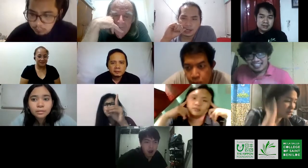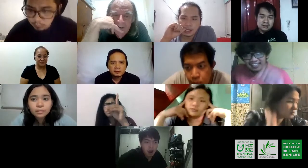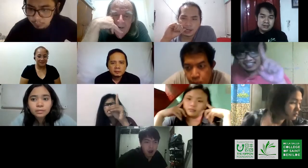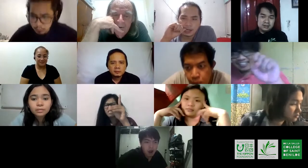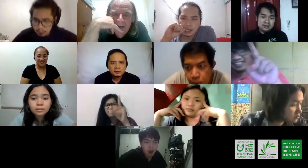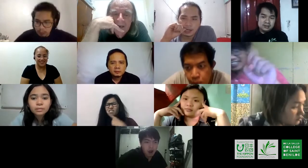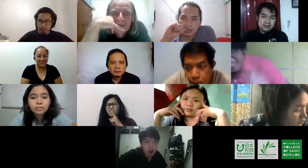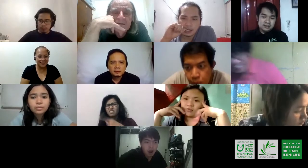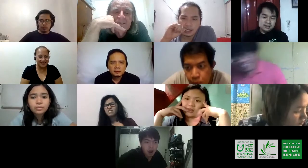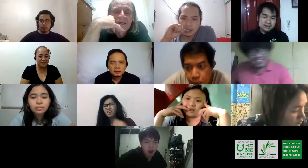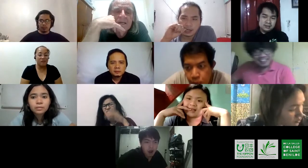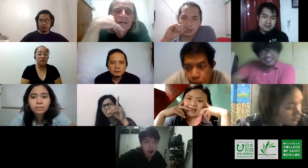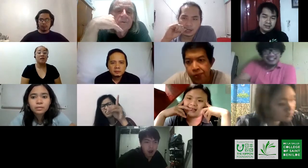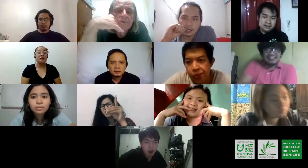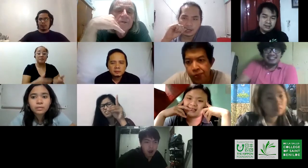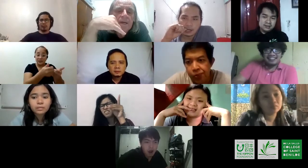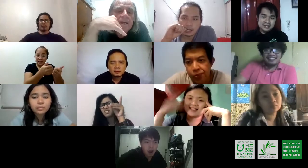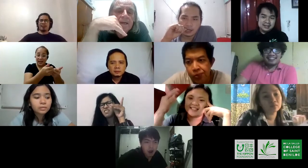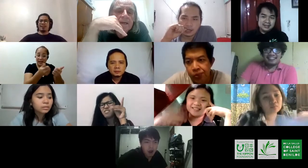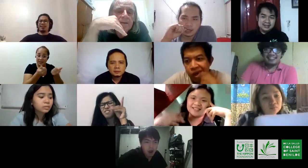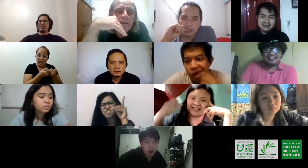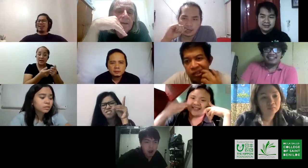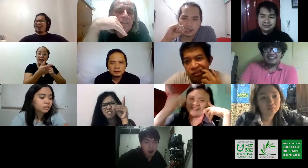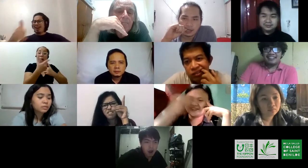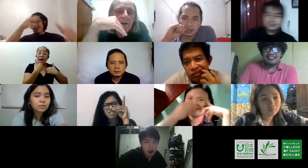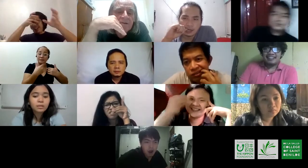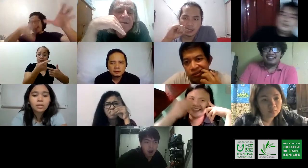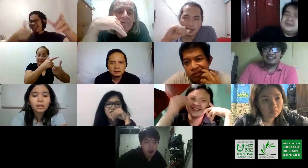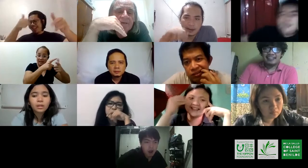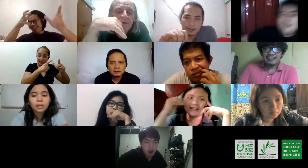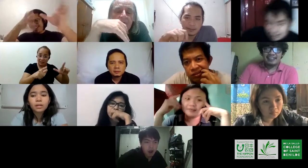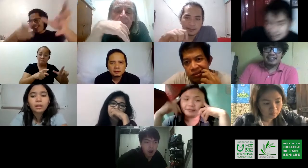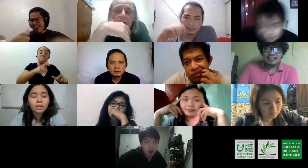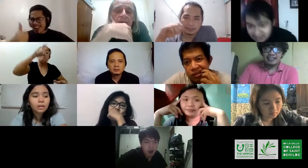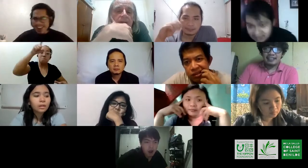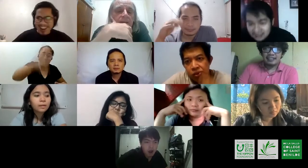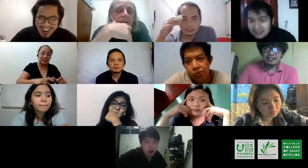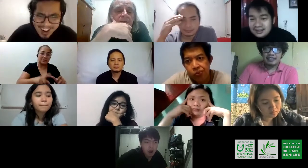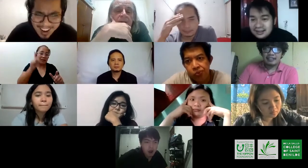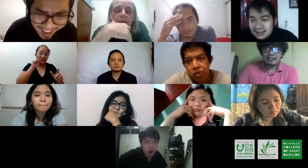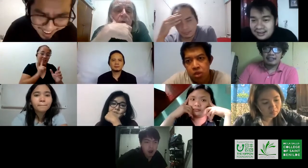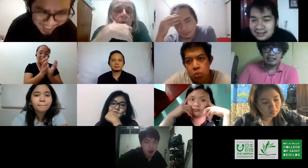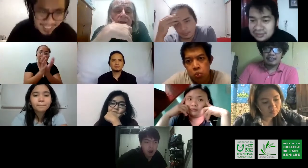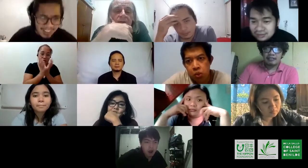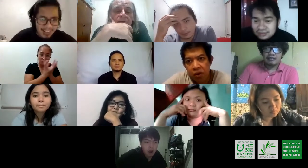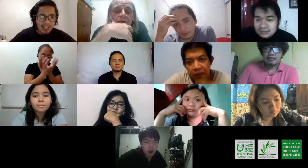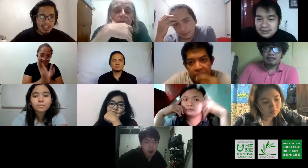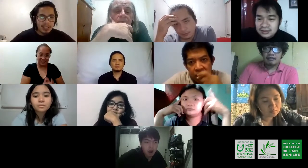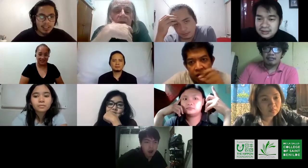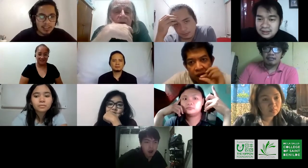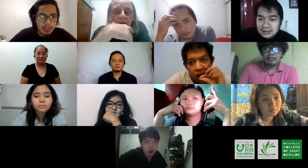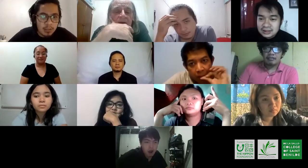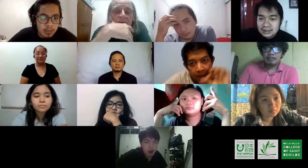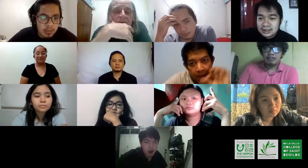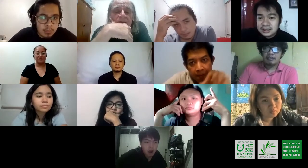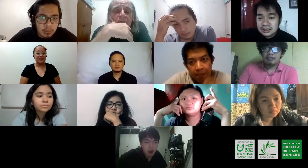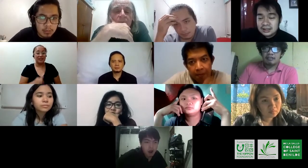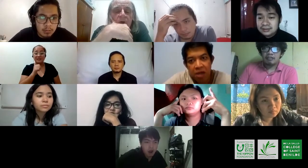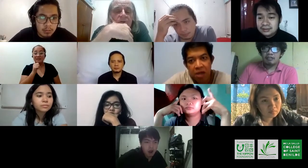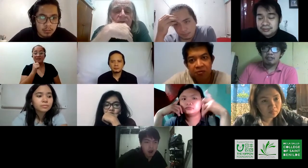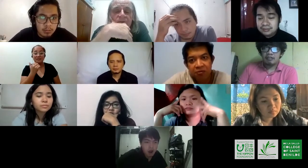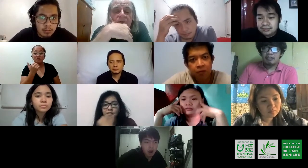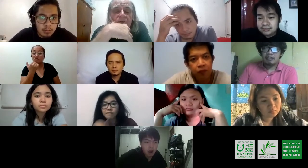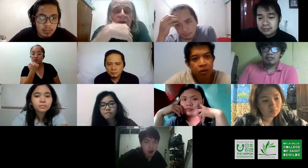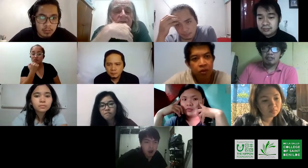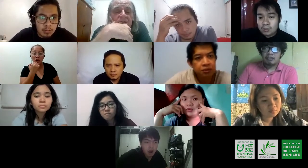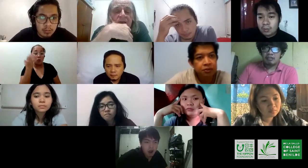Yes, if an area has a sign language, it must have a deaf community. That's not correct because